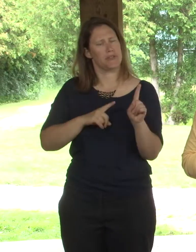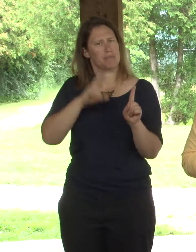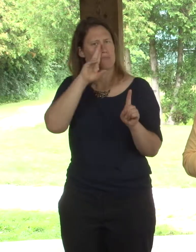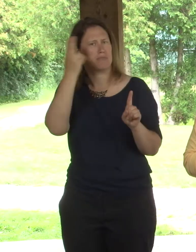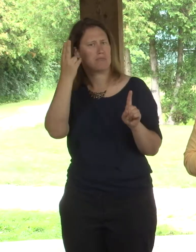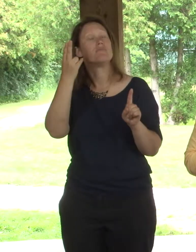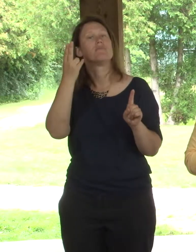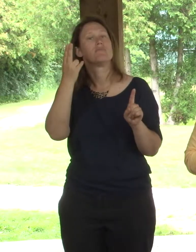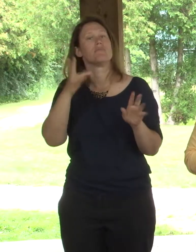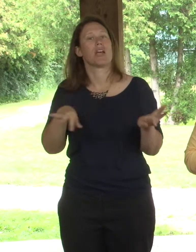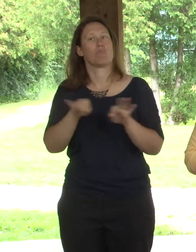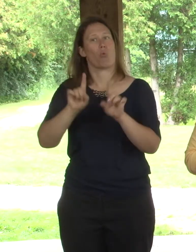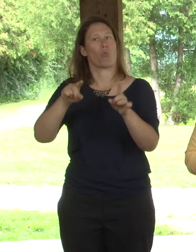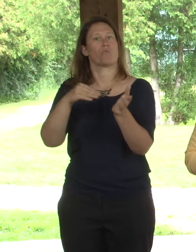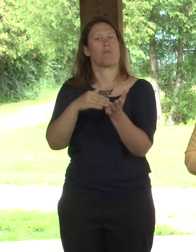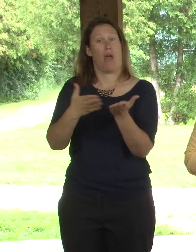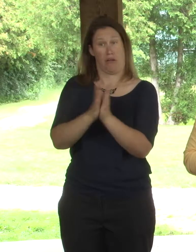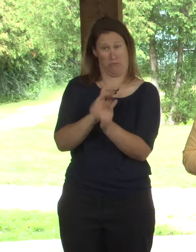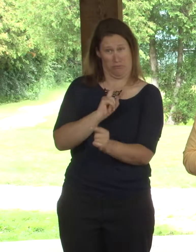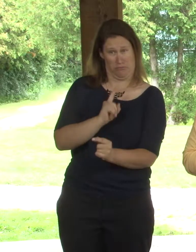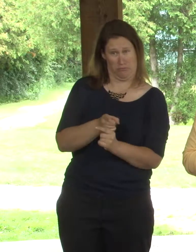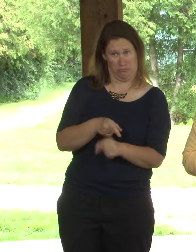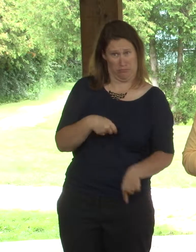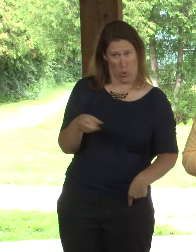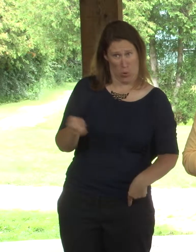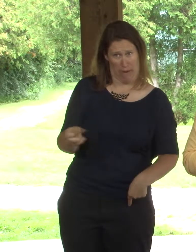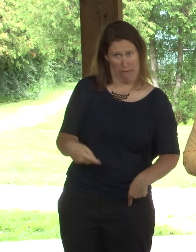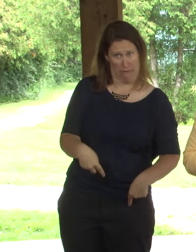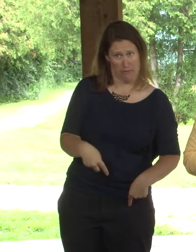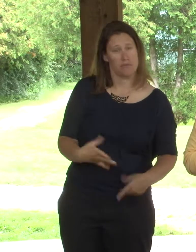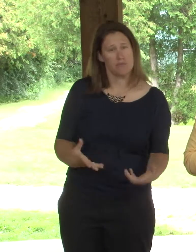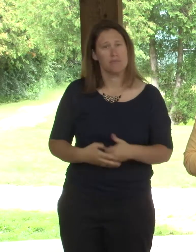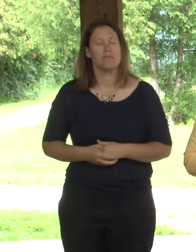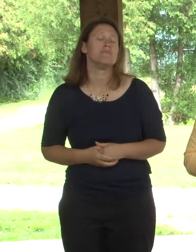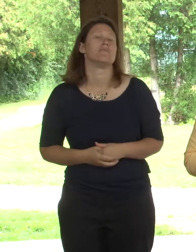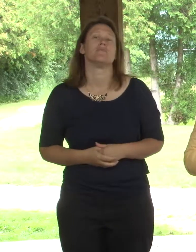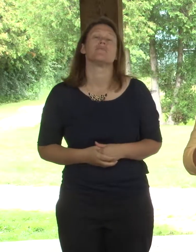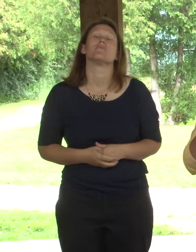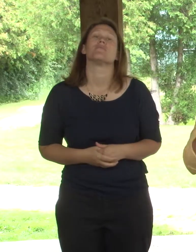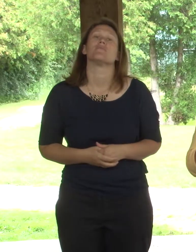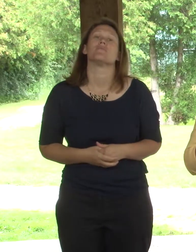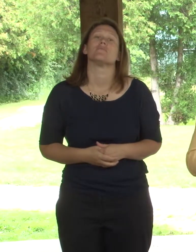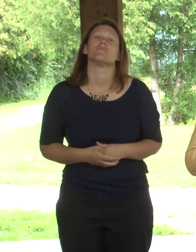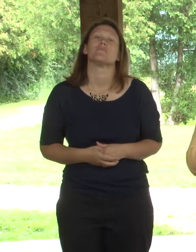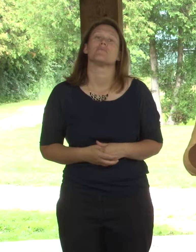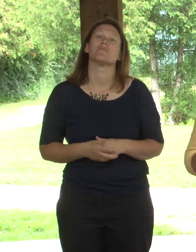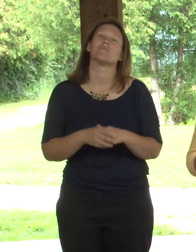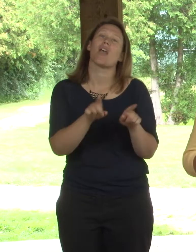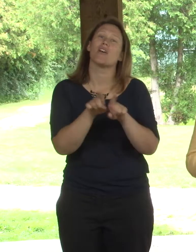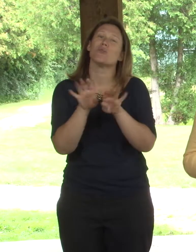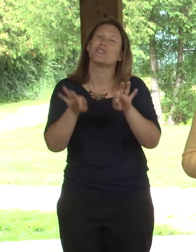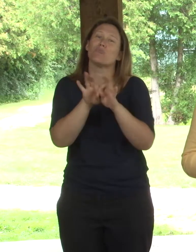that you consult a healthcare practitioner. And make sure that you are keeping notes,